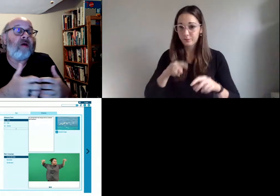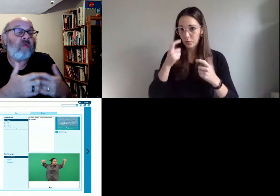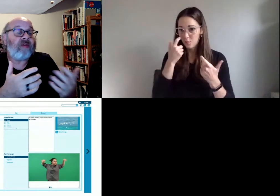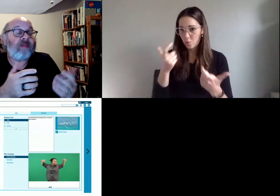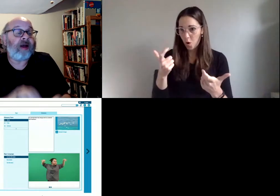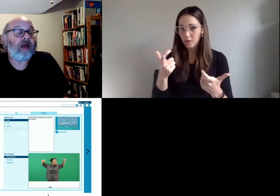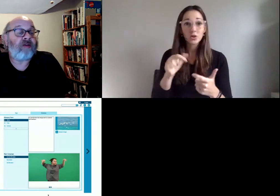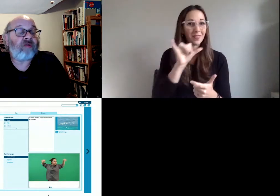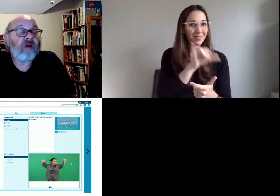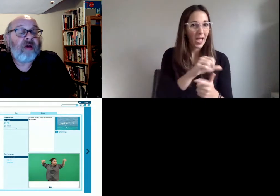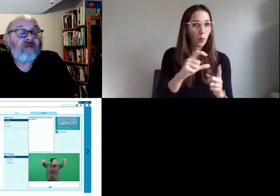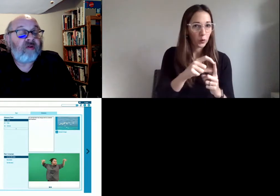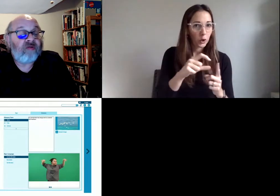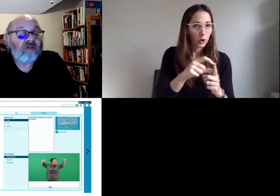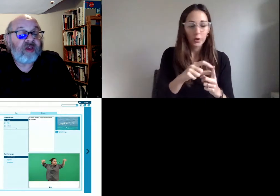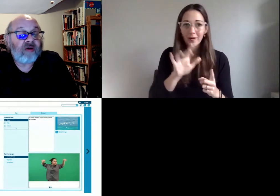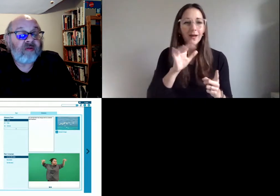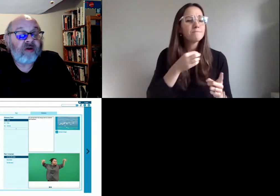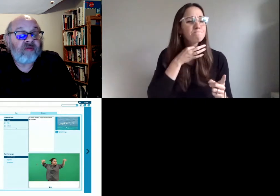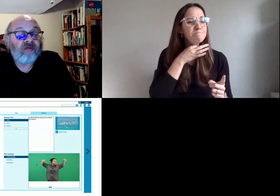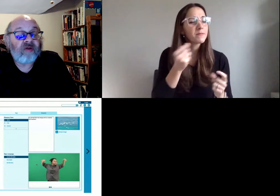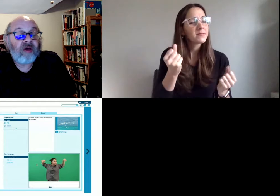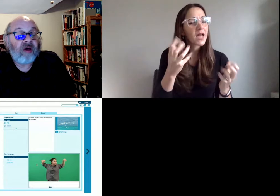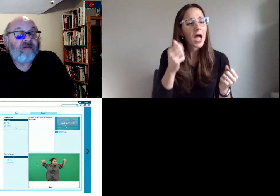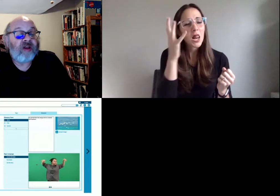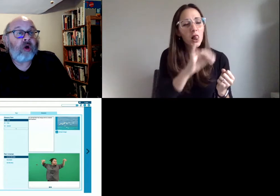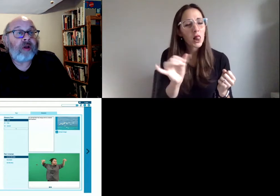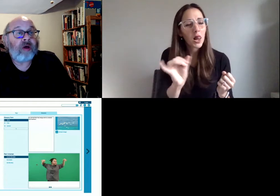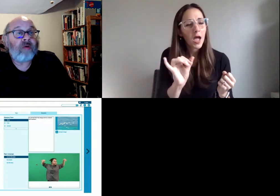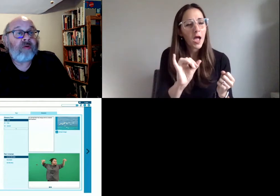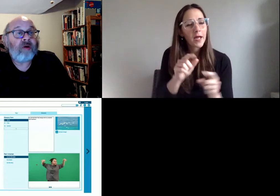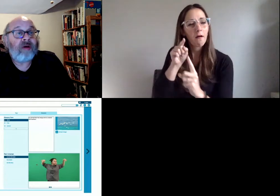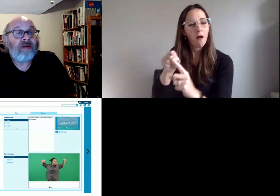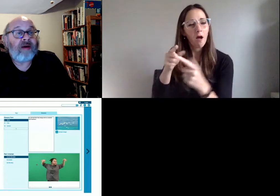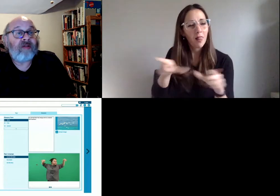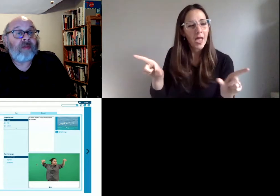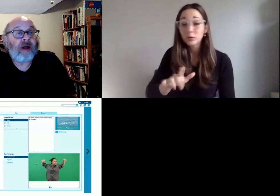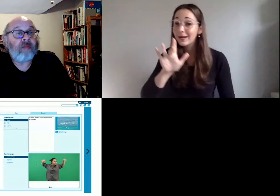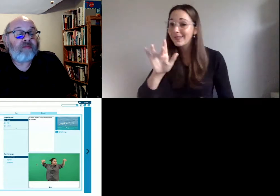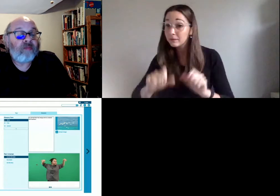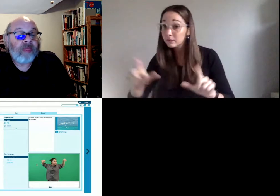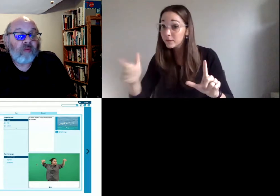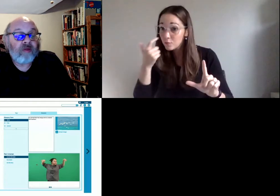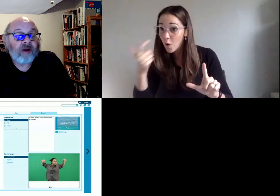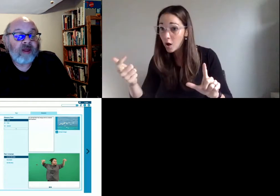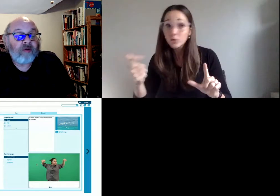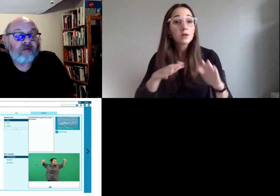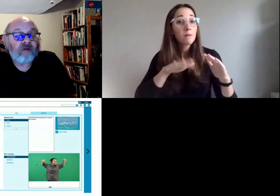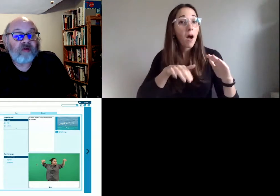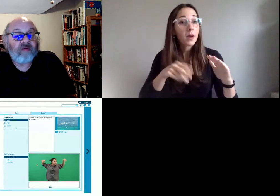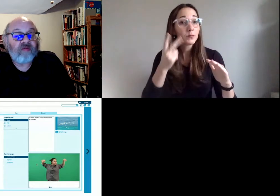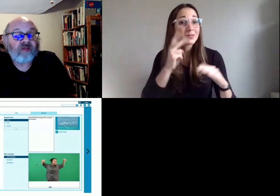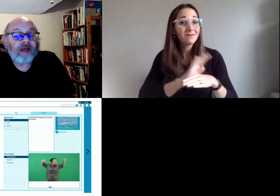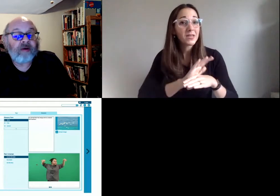defining within that glossary. So you'll see here there's a video window down at the bottom where they're able